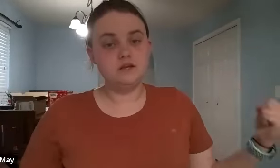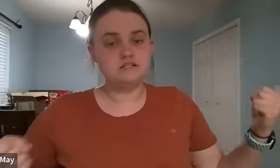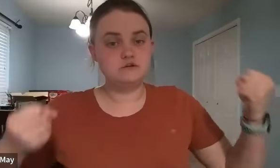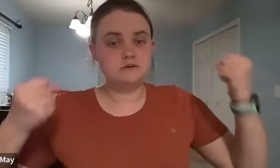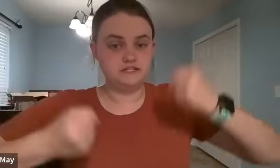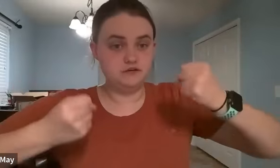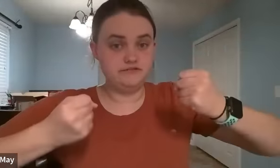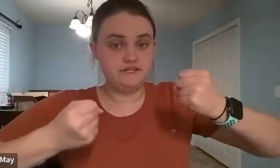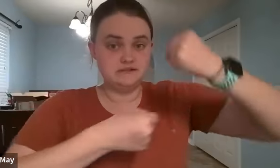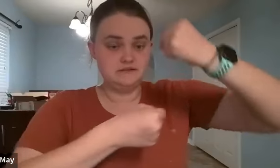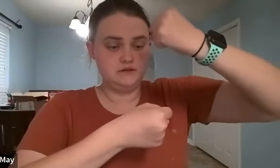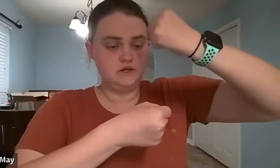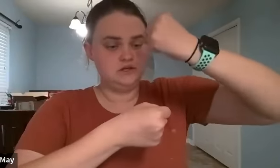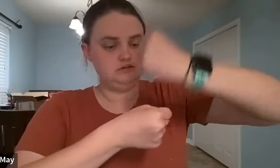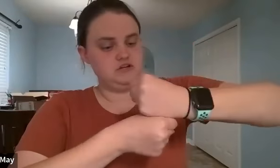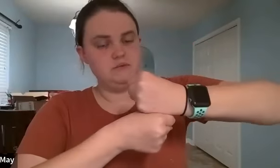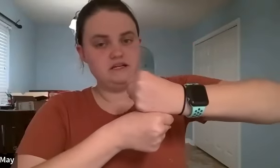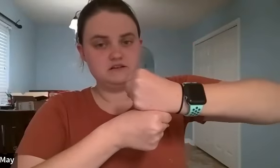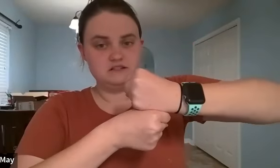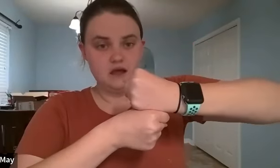is going to be 2 fists. Your dominant is on top.